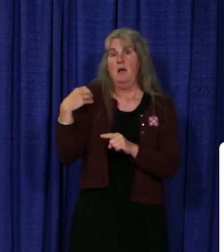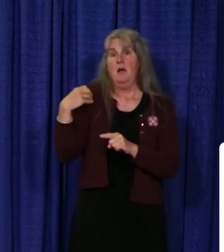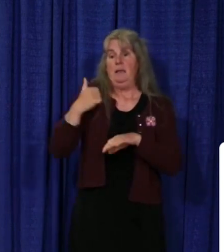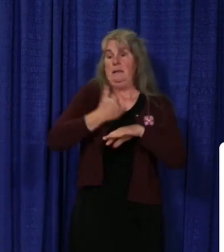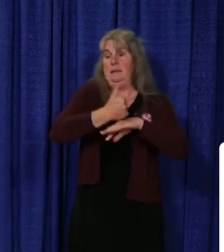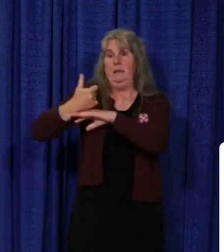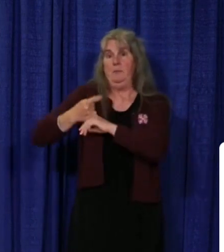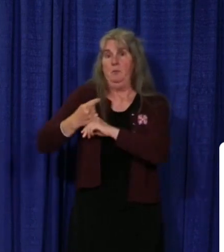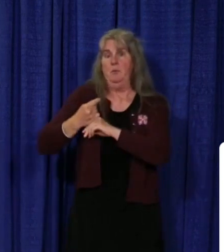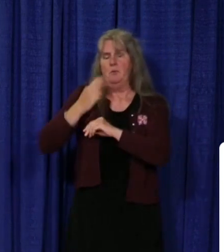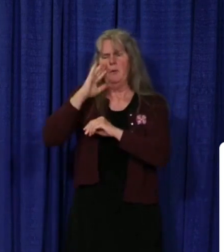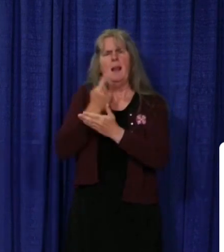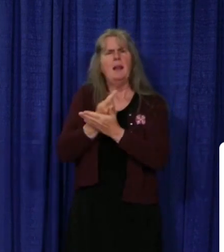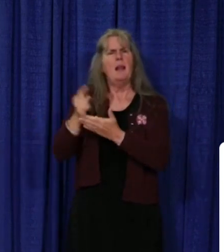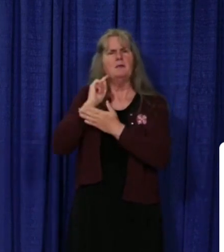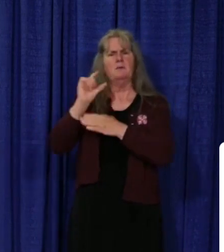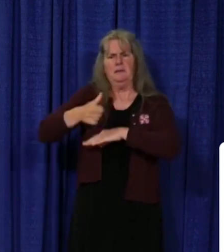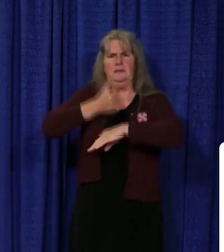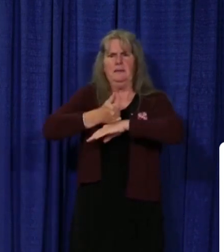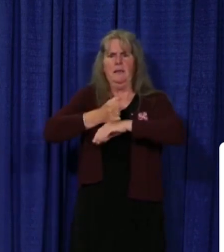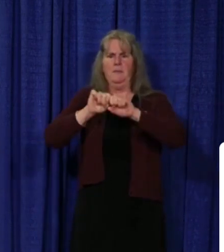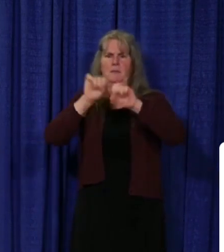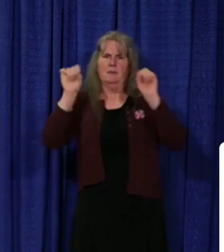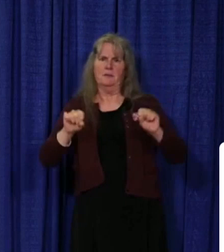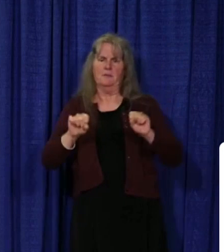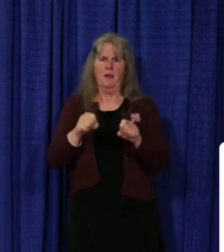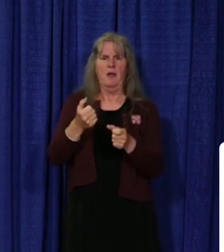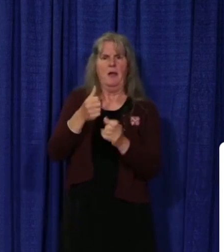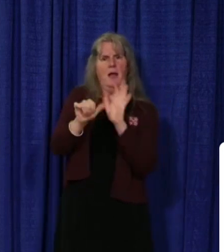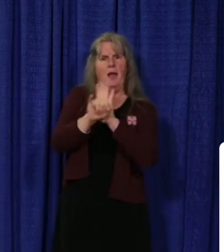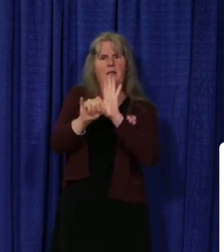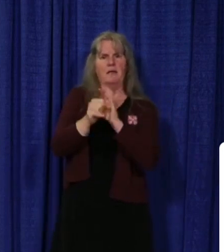last week, we are launching a system to identify vehicles with